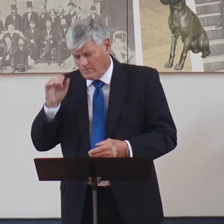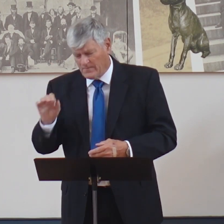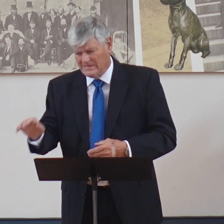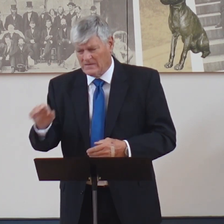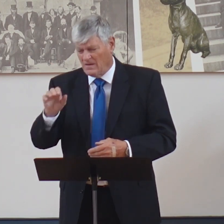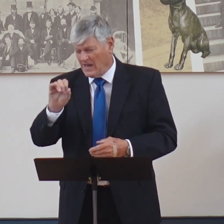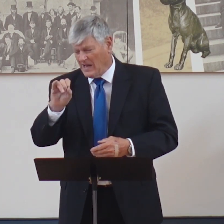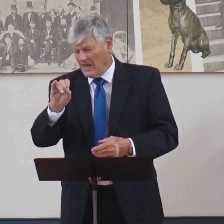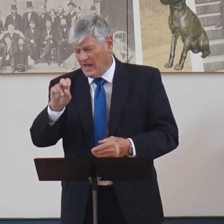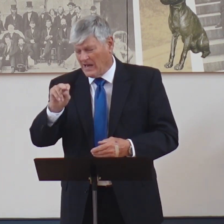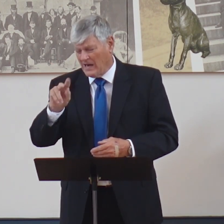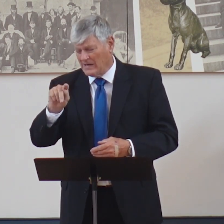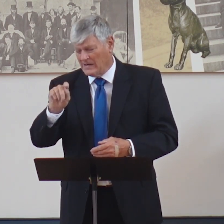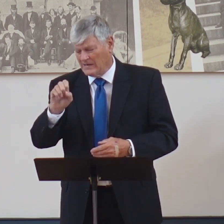no." And the reason why,